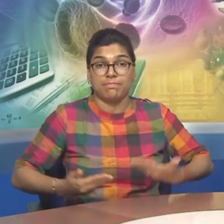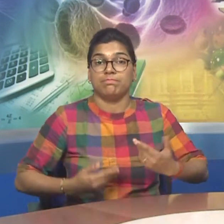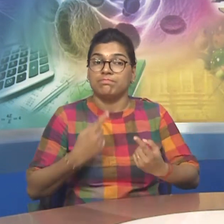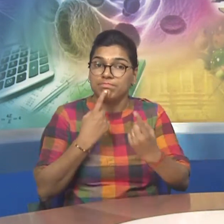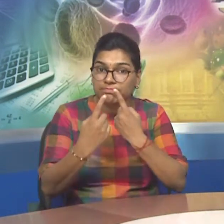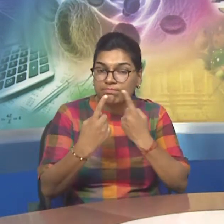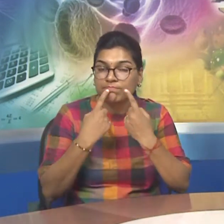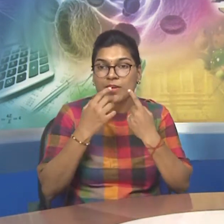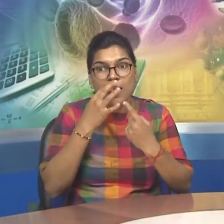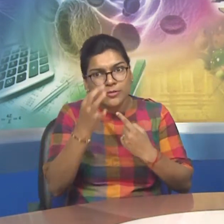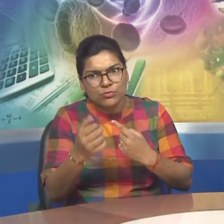manner,